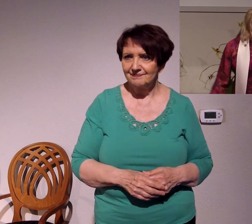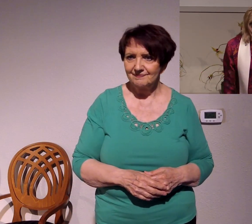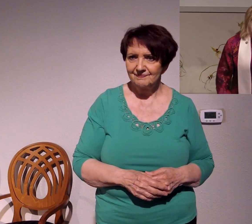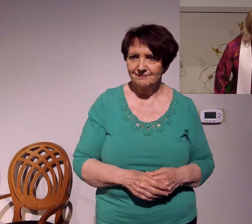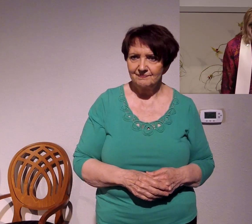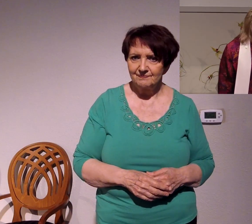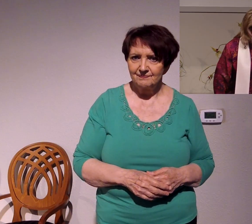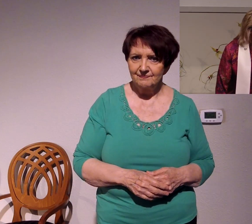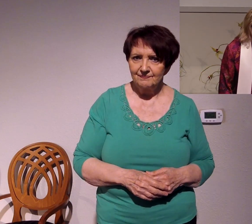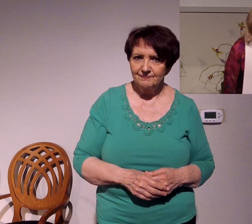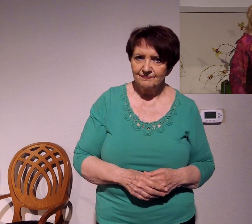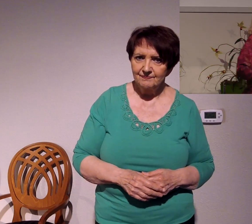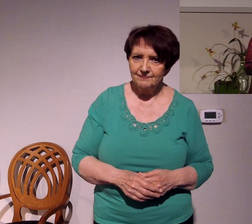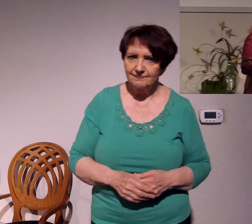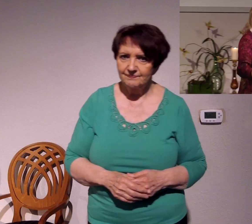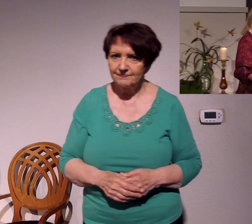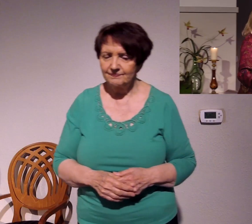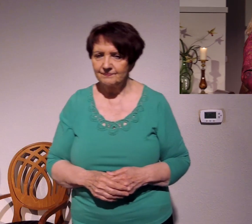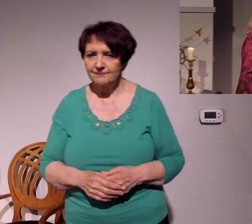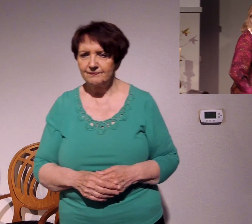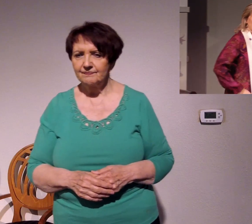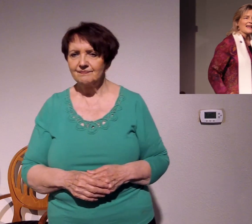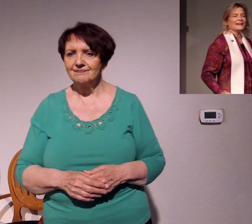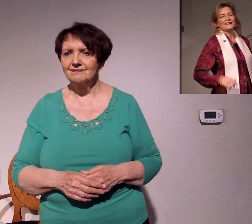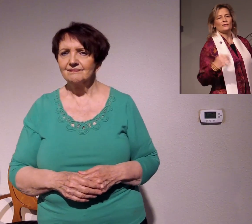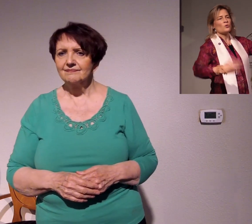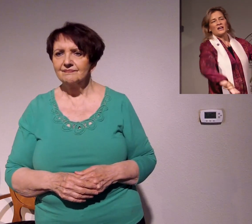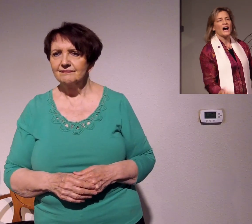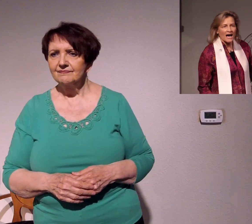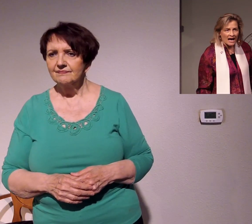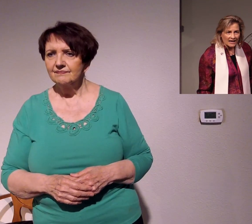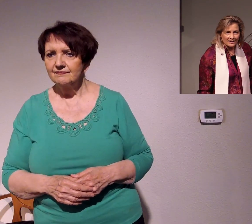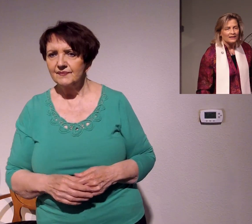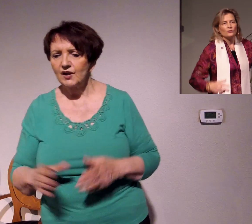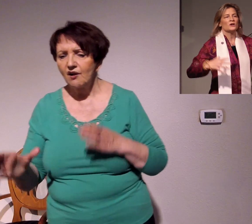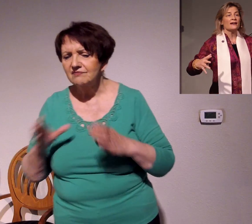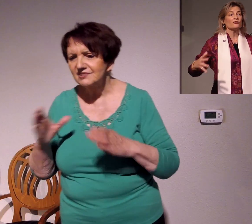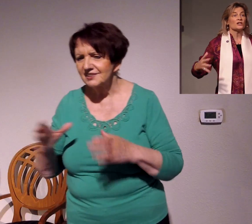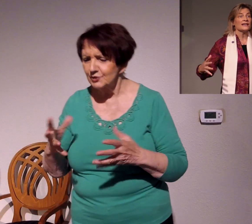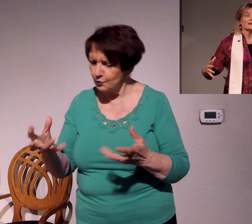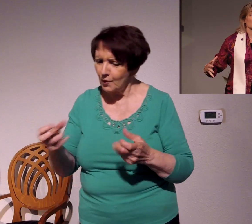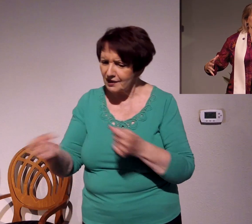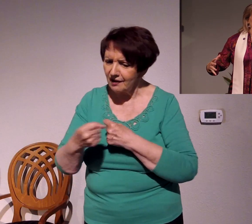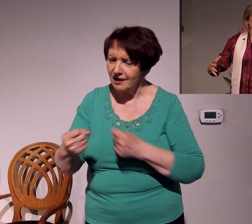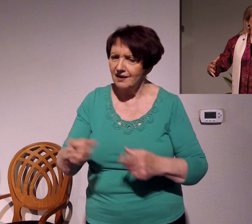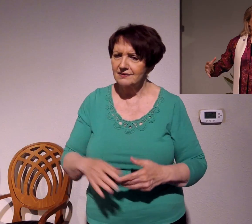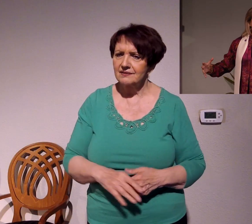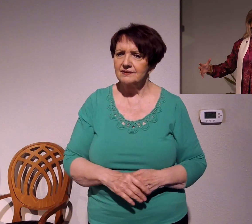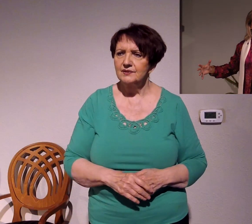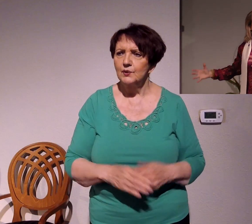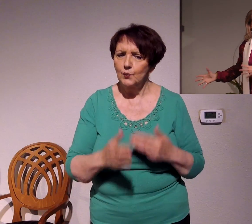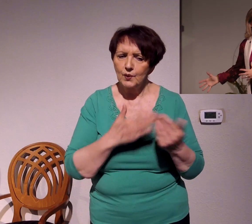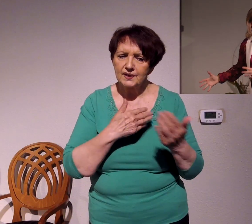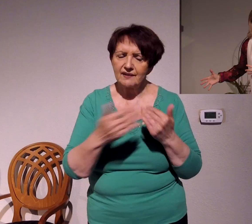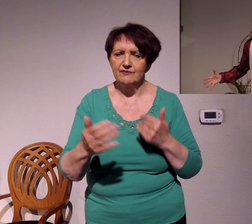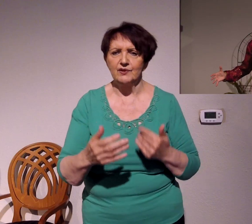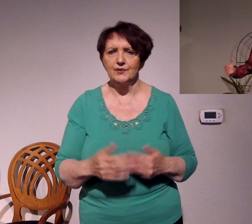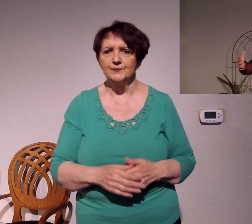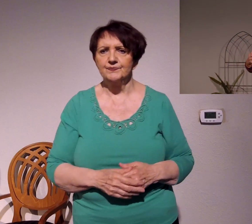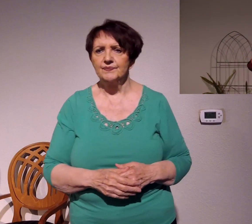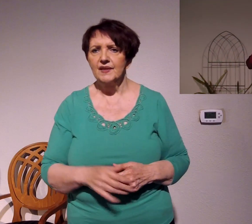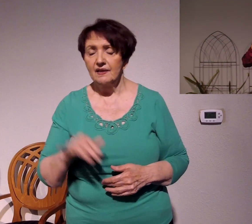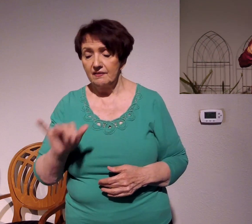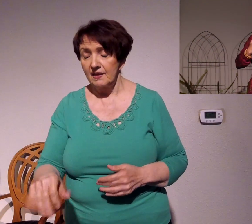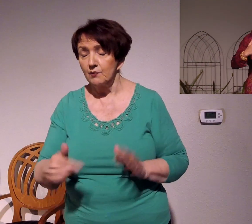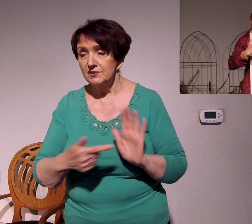How long have you been a waiter here?" Whatever it is. "Hey, you want a hug?" Whatever it is. That was an